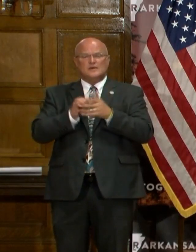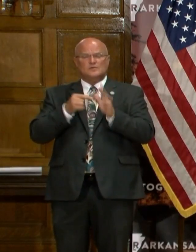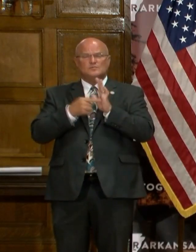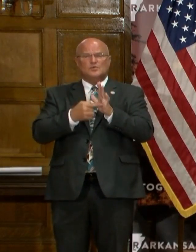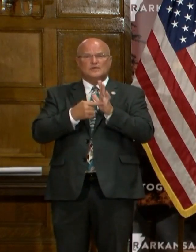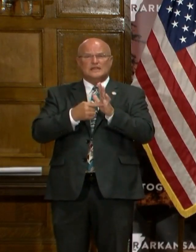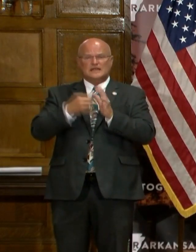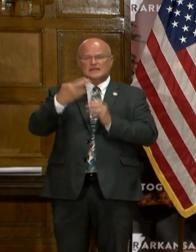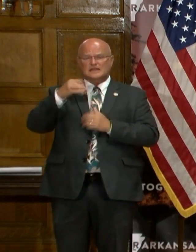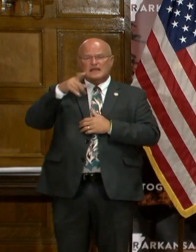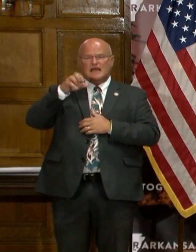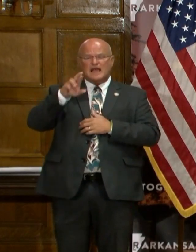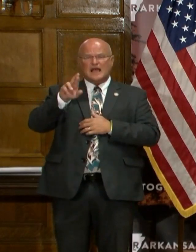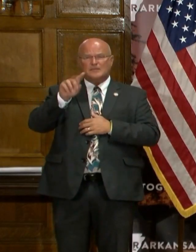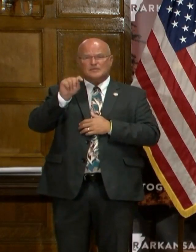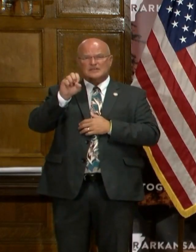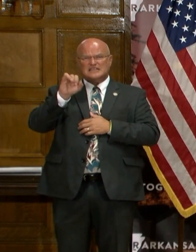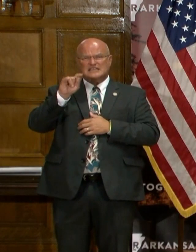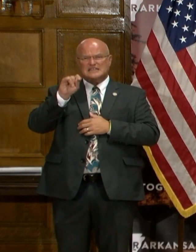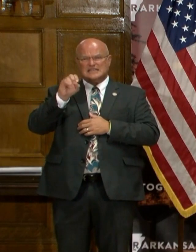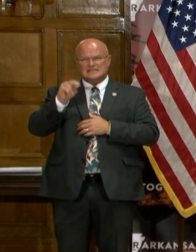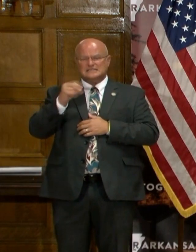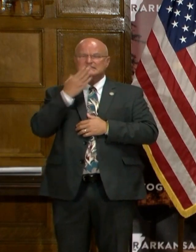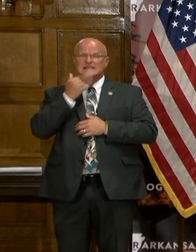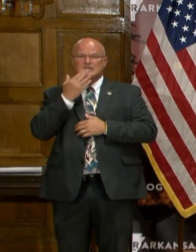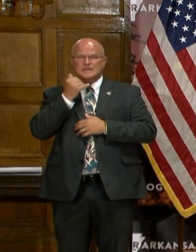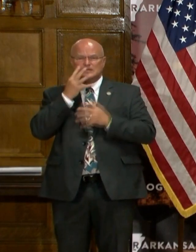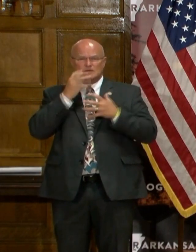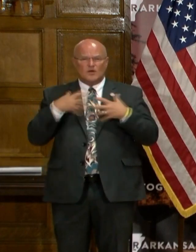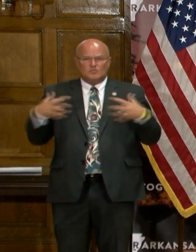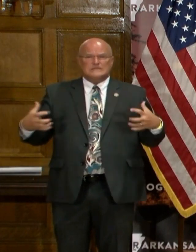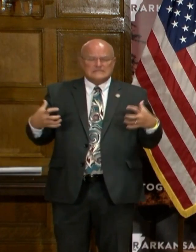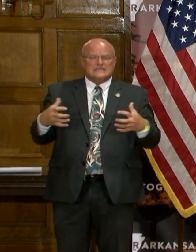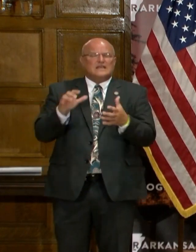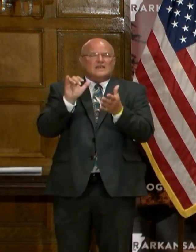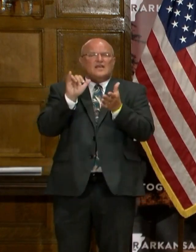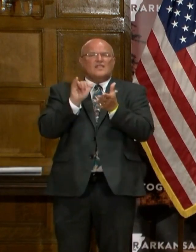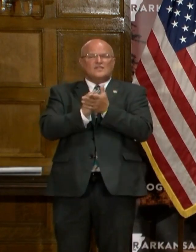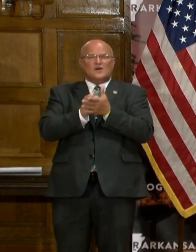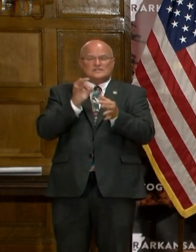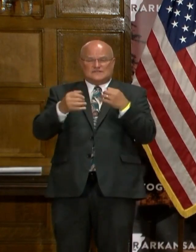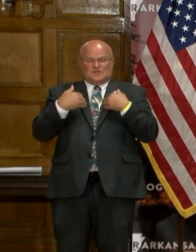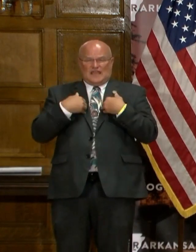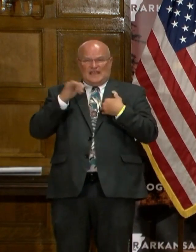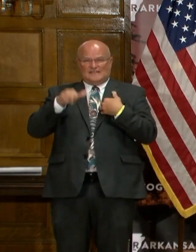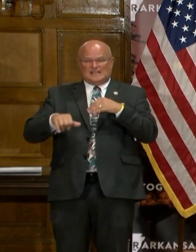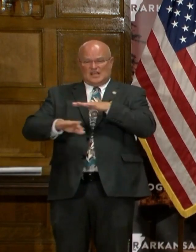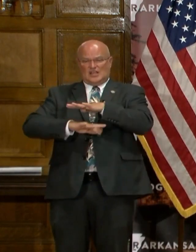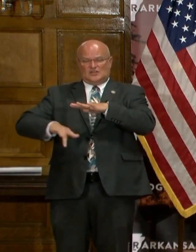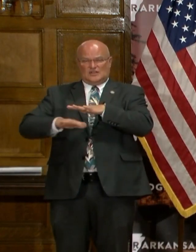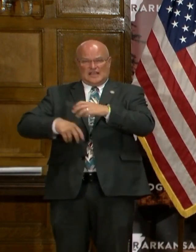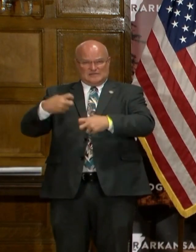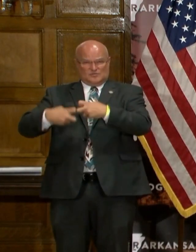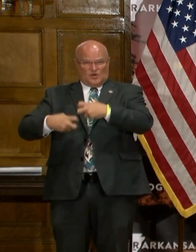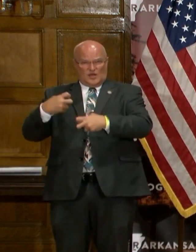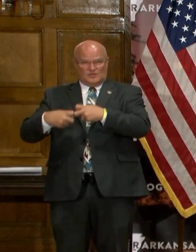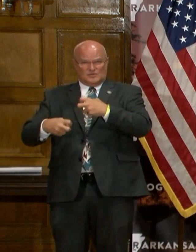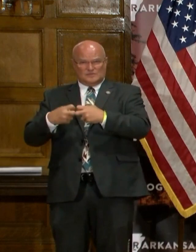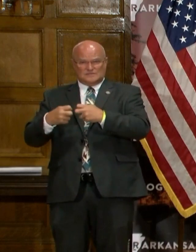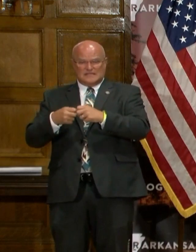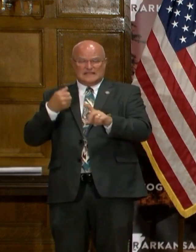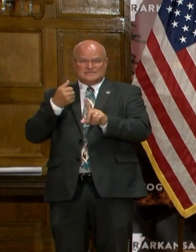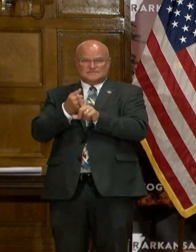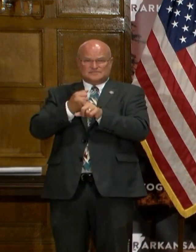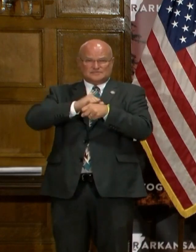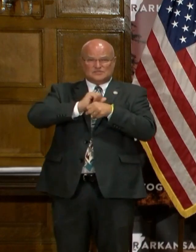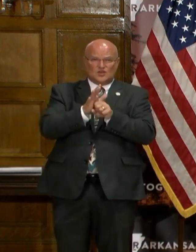pointed out, hypertension, diabetes, obesity, those issues, if you have them as underlying conditions, become